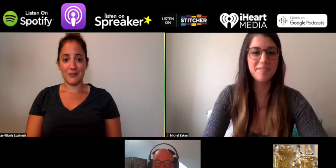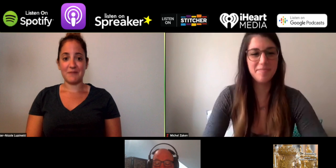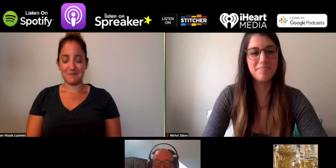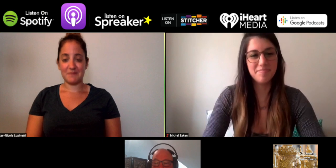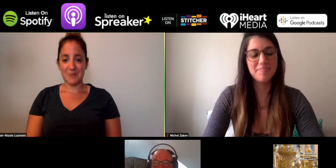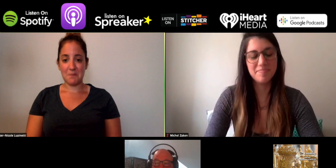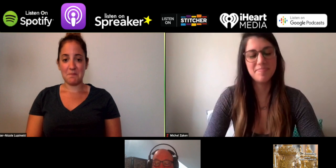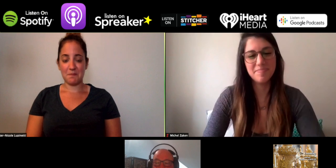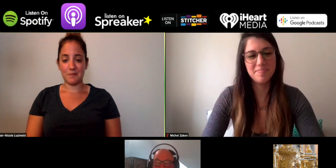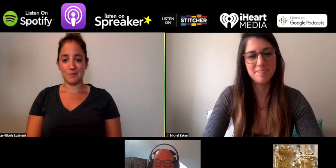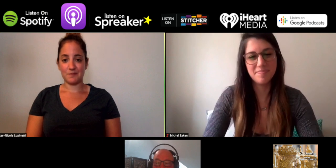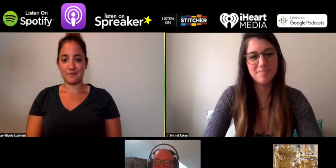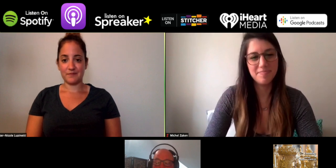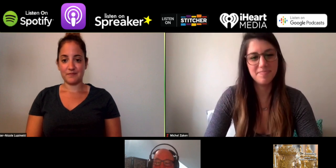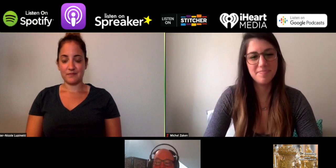Absolutely. Yep.